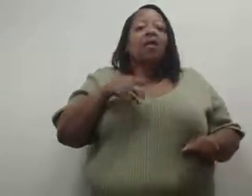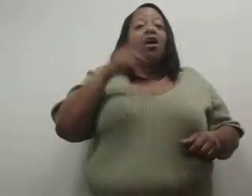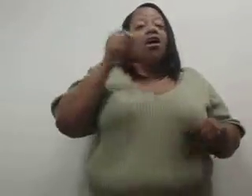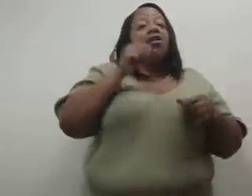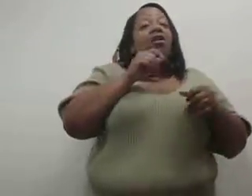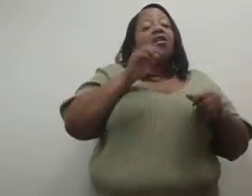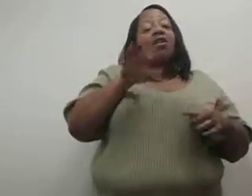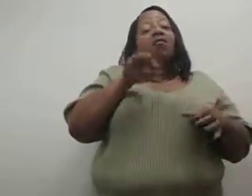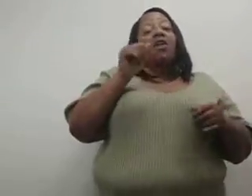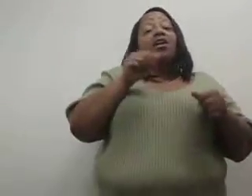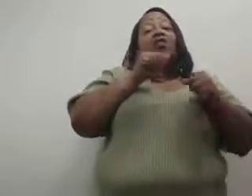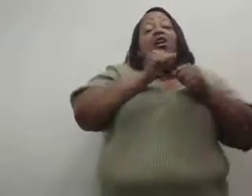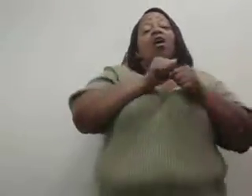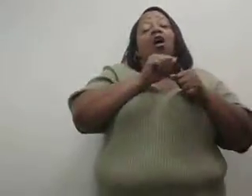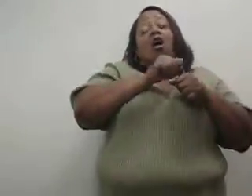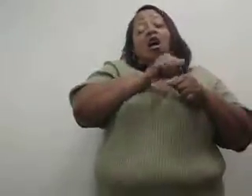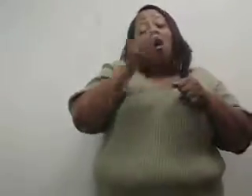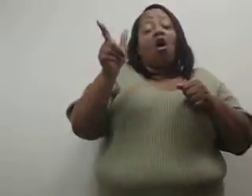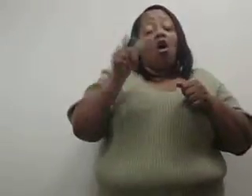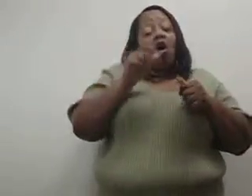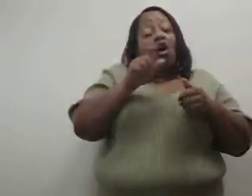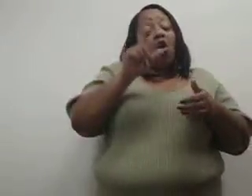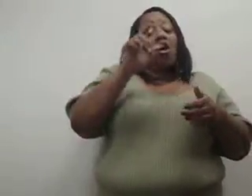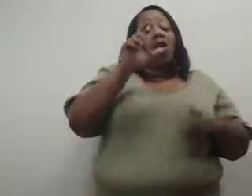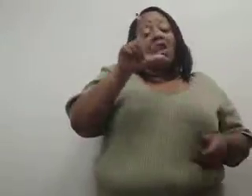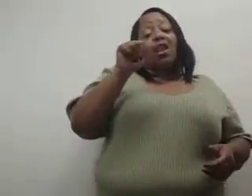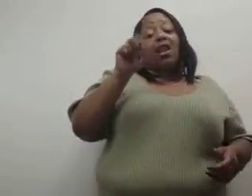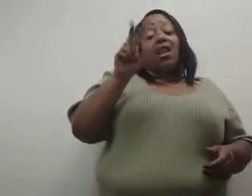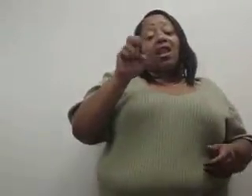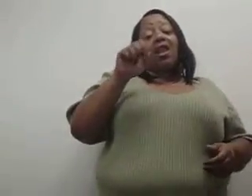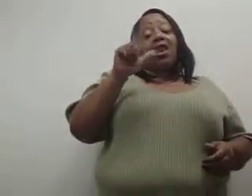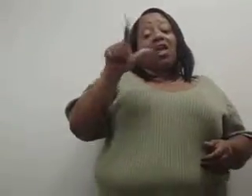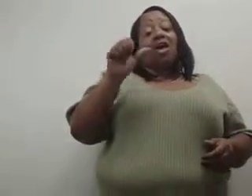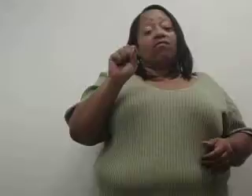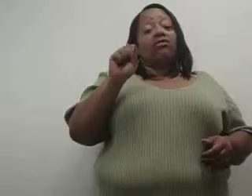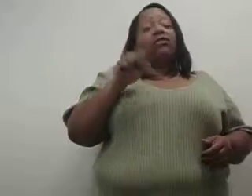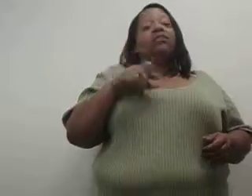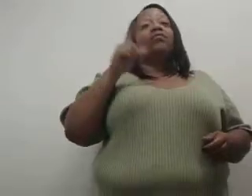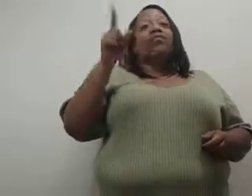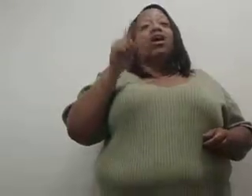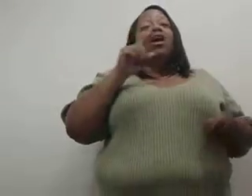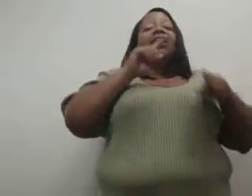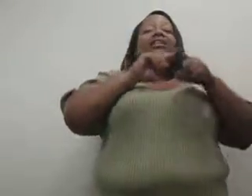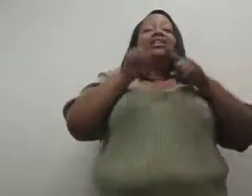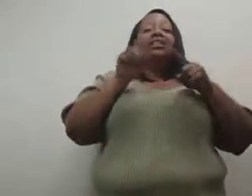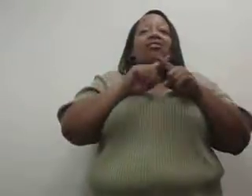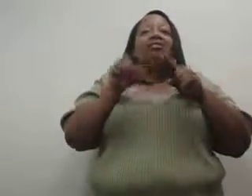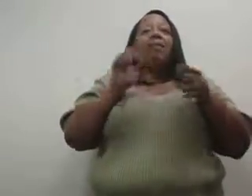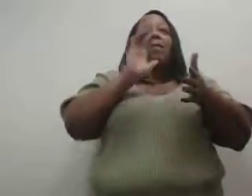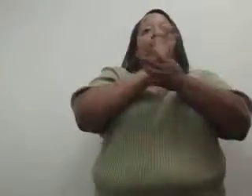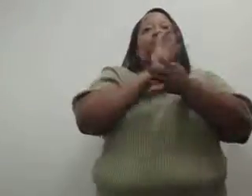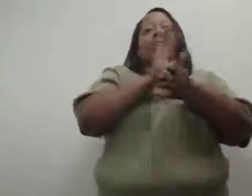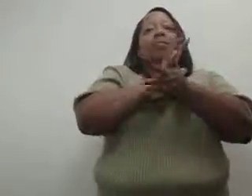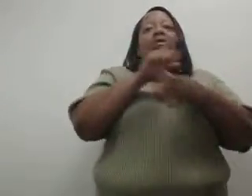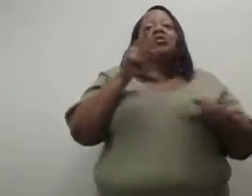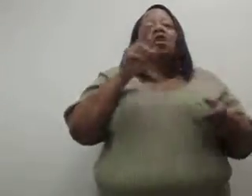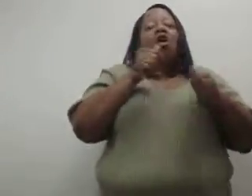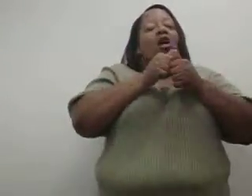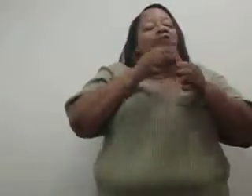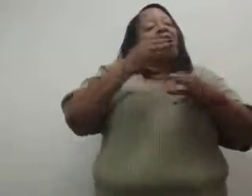up to doctoral dissertations, master's thesis, and whatnot, even writing papers for presentations, is to bring the information from the different